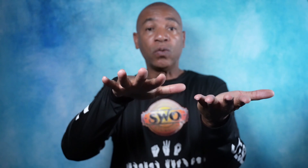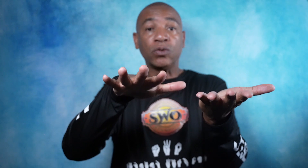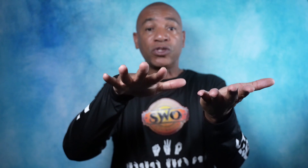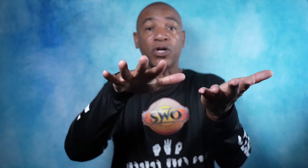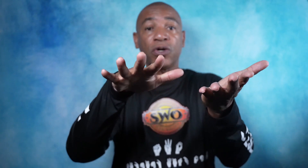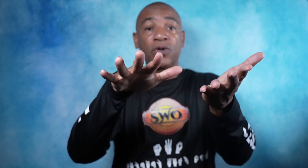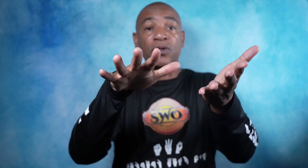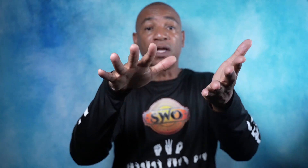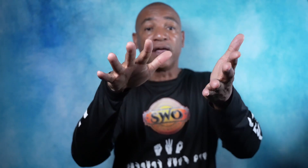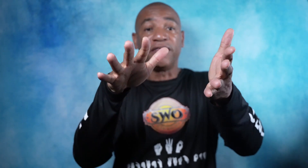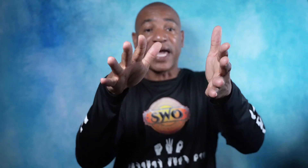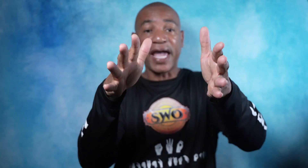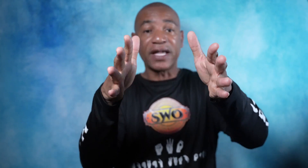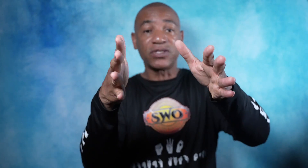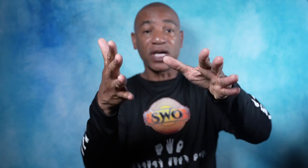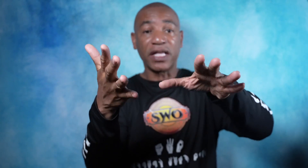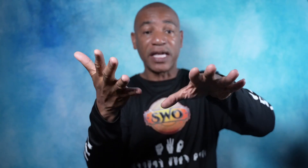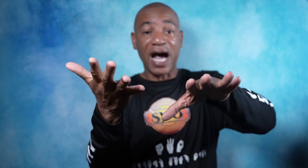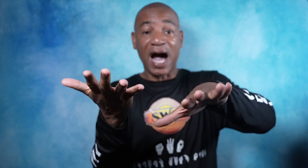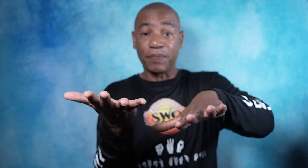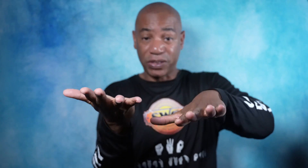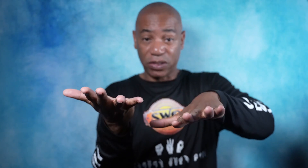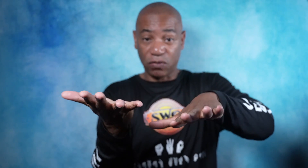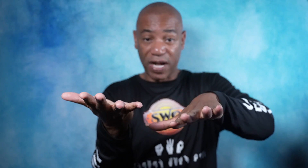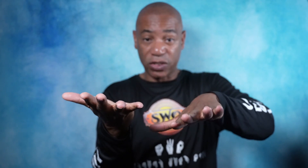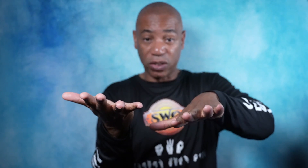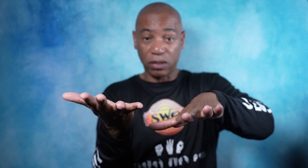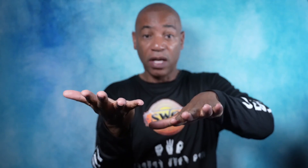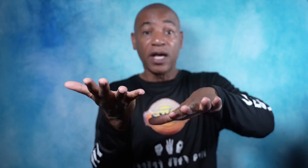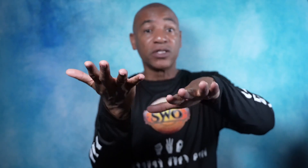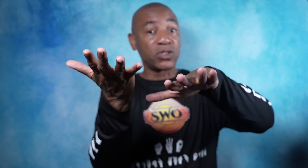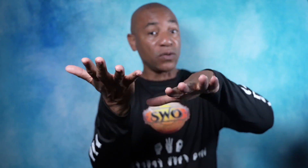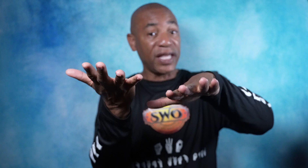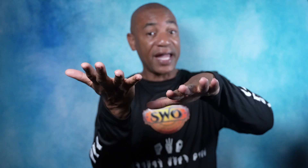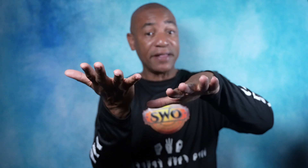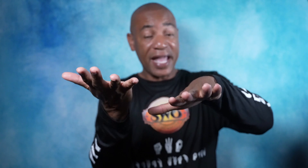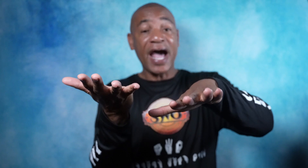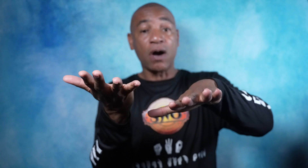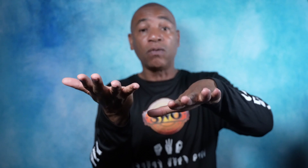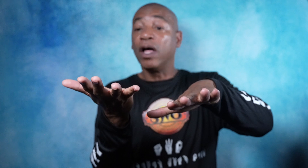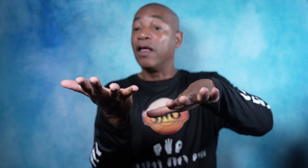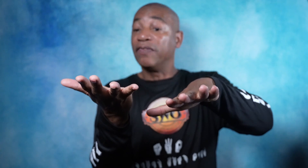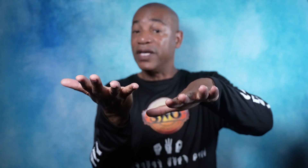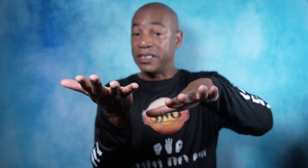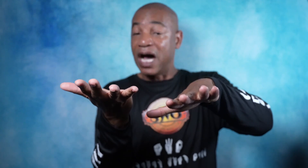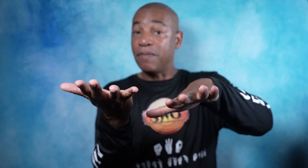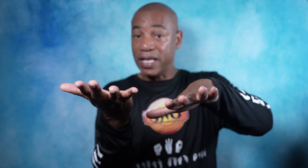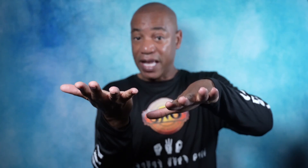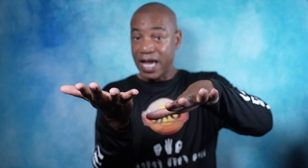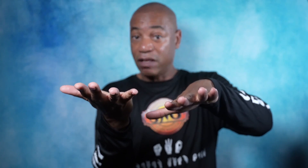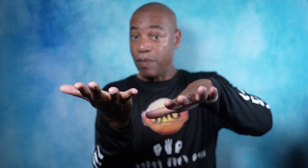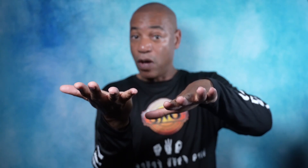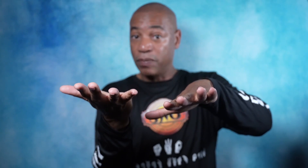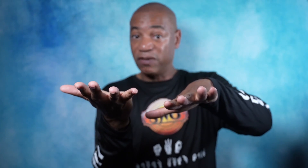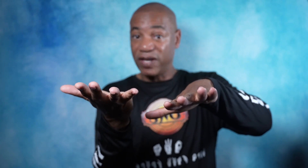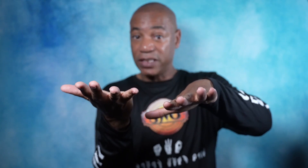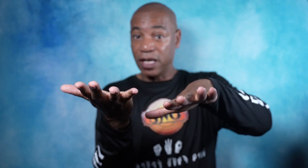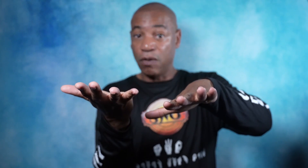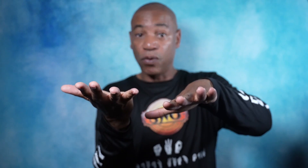will turn the hands in the opposite direction so that now the dominant hand, the palm is facing upward,